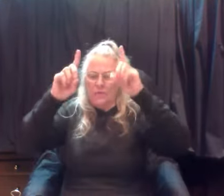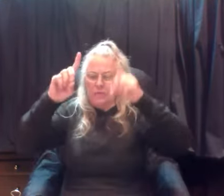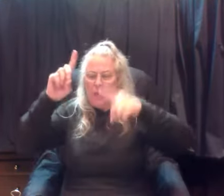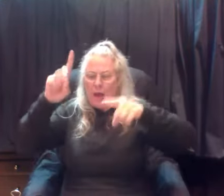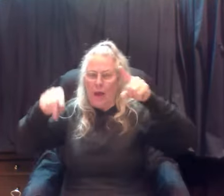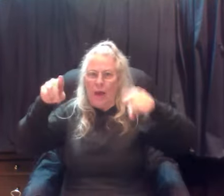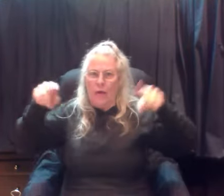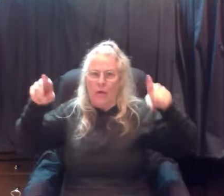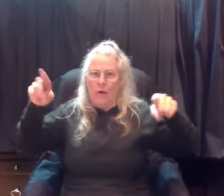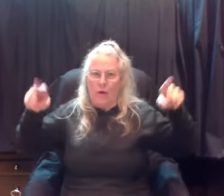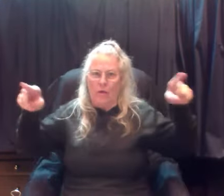manifold,